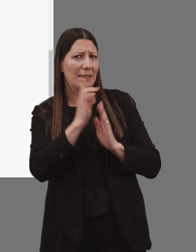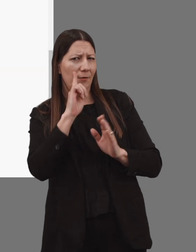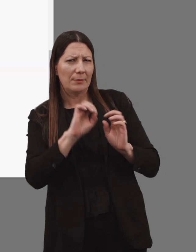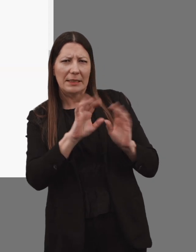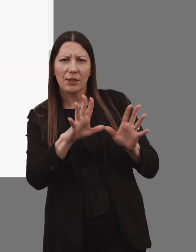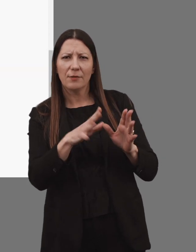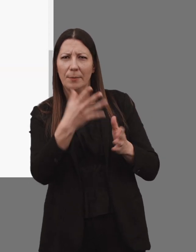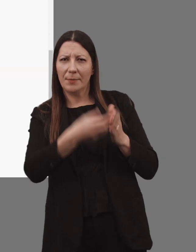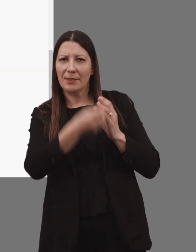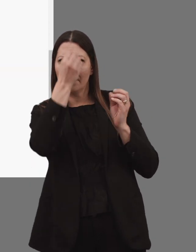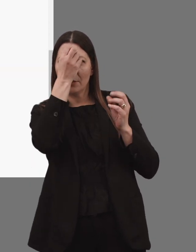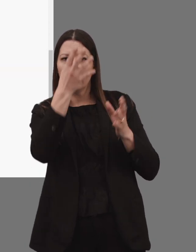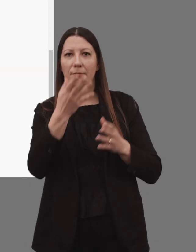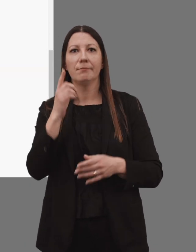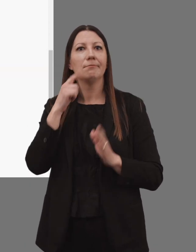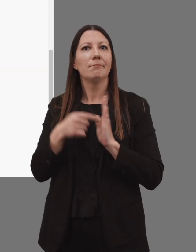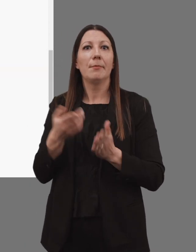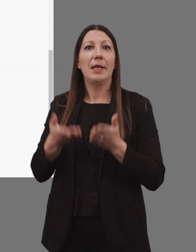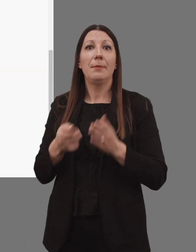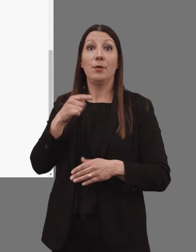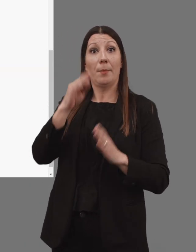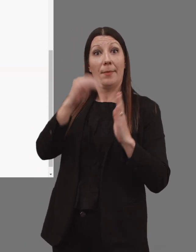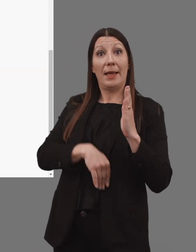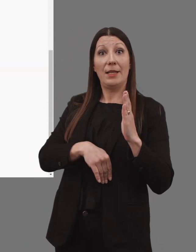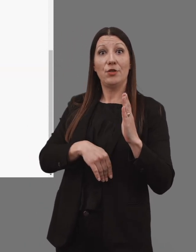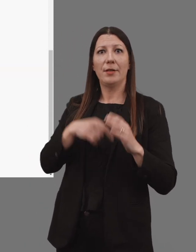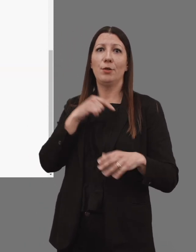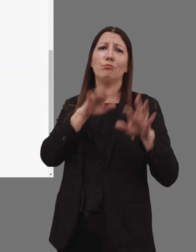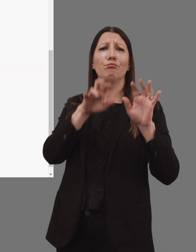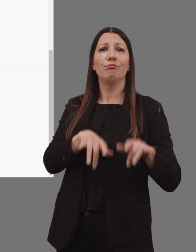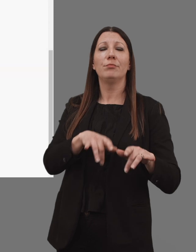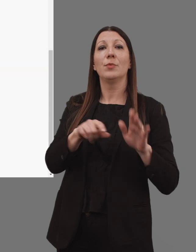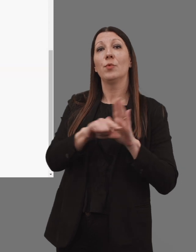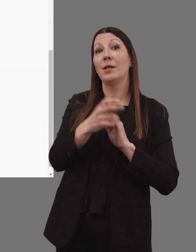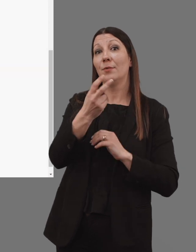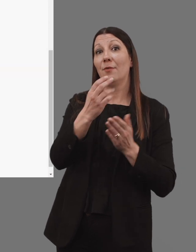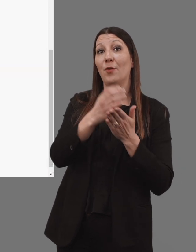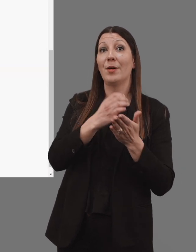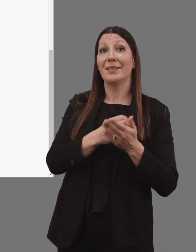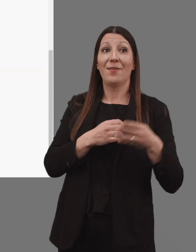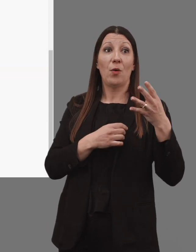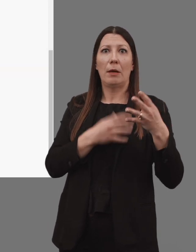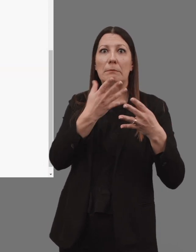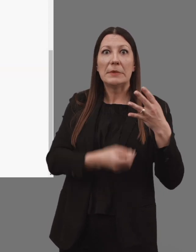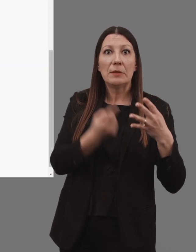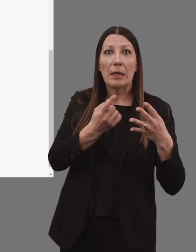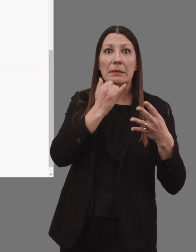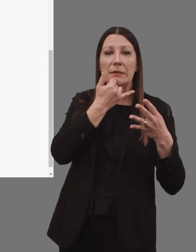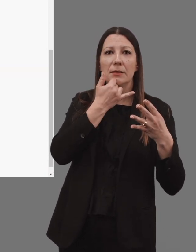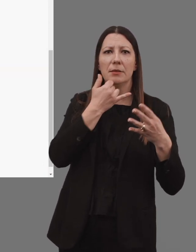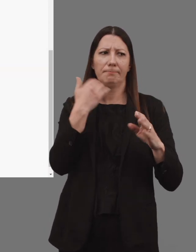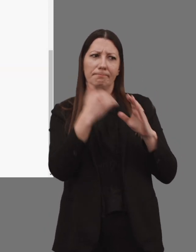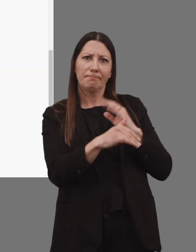the application, you only entered 4 grade 12 courses, so you're missing one. So they might email you, or they may